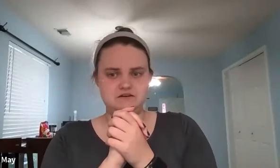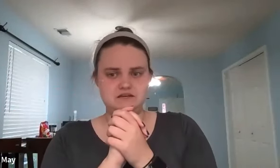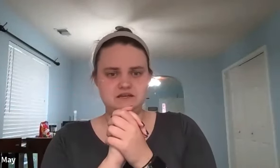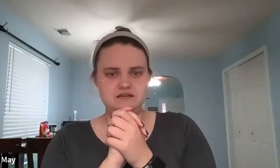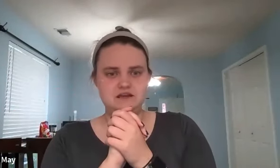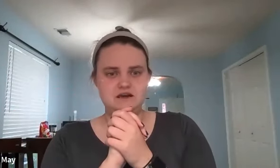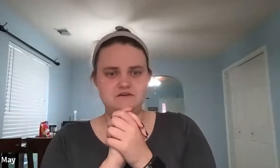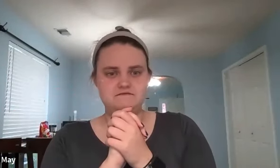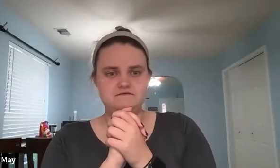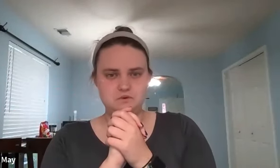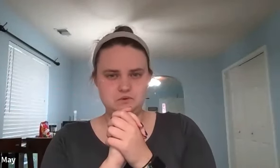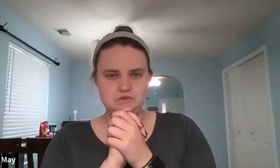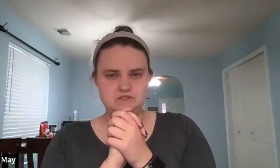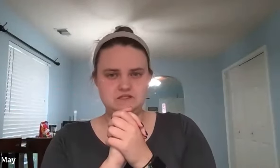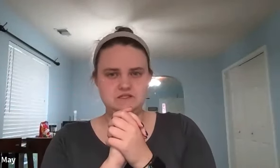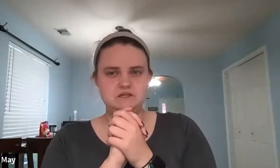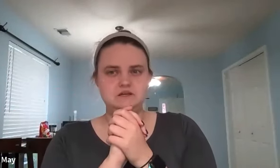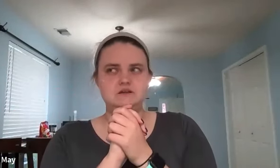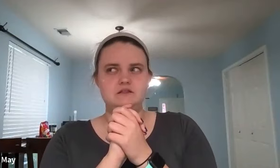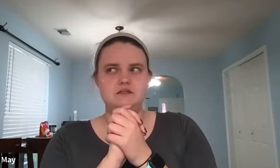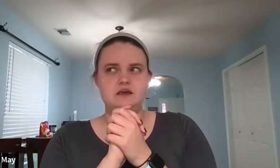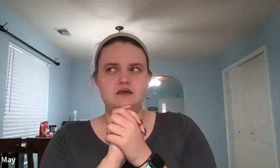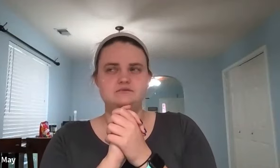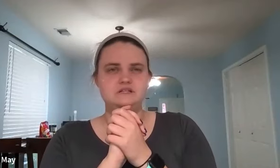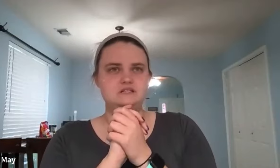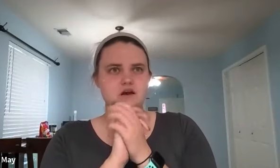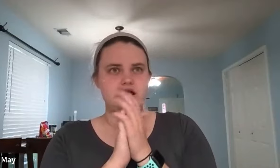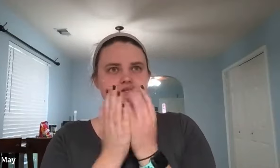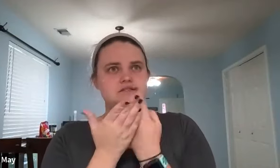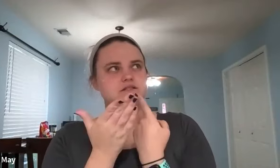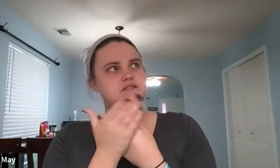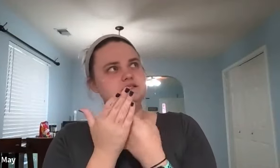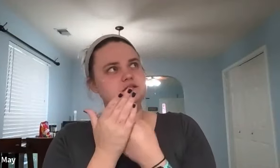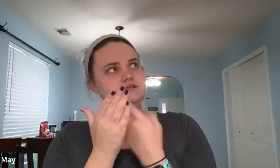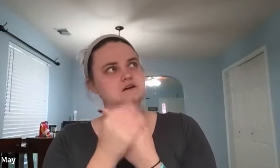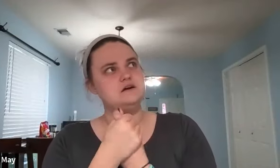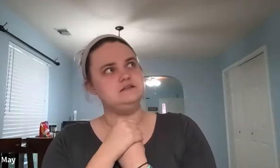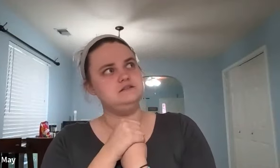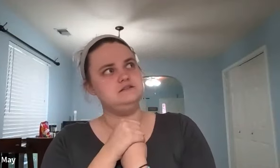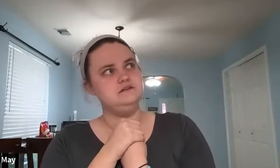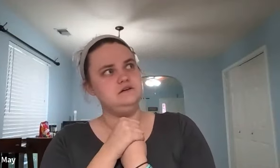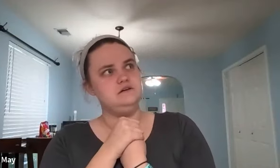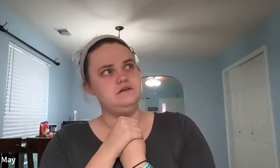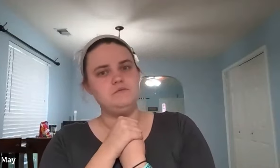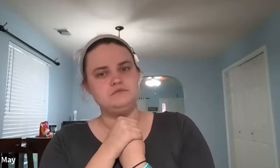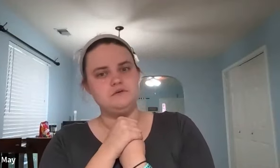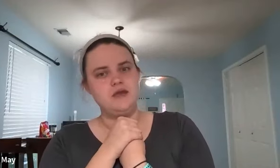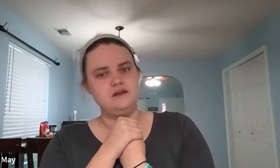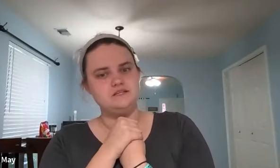there any other foods that we did not discuss? I'm gonna be real mad at